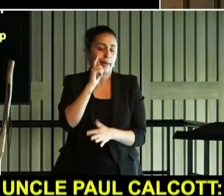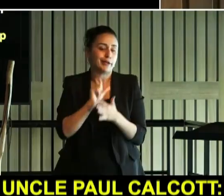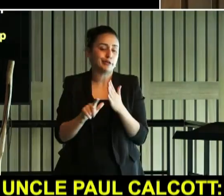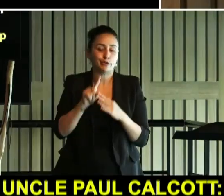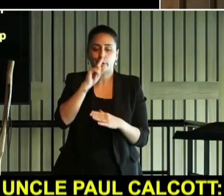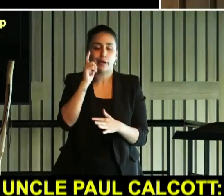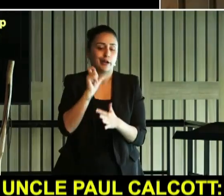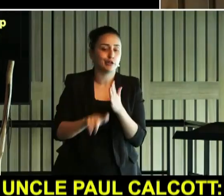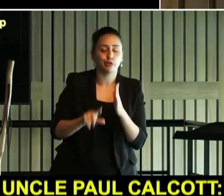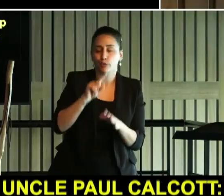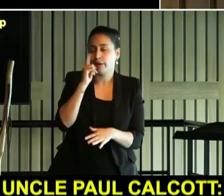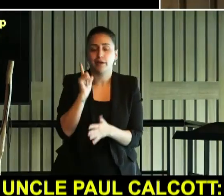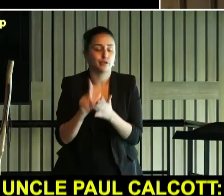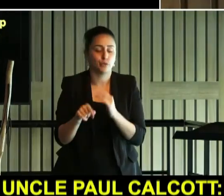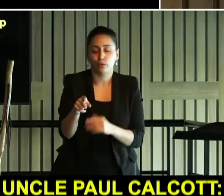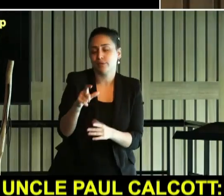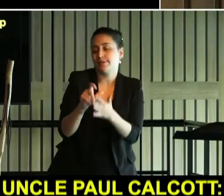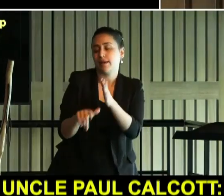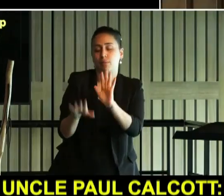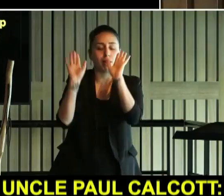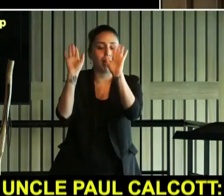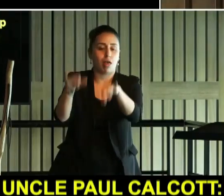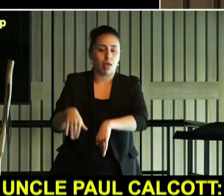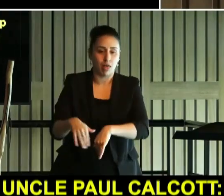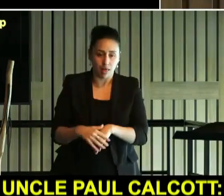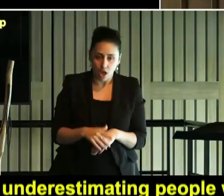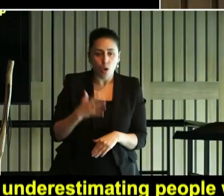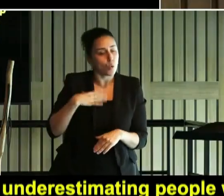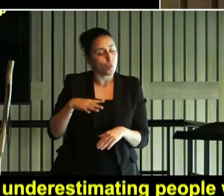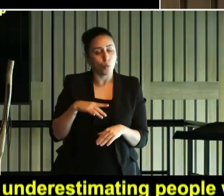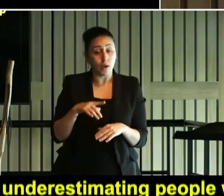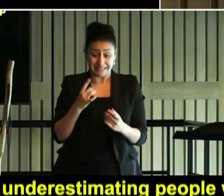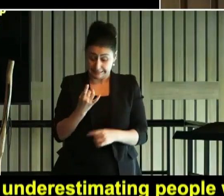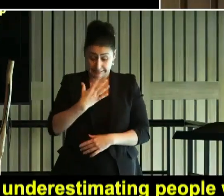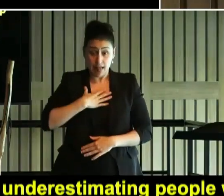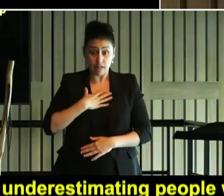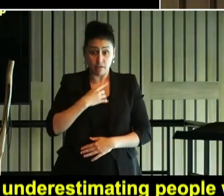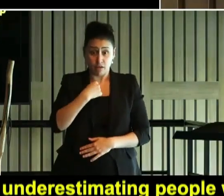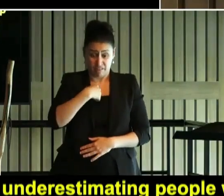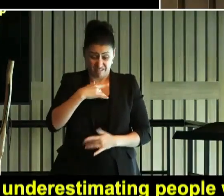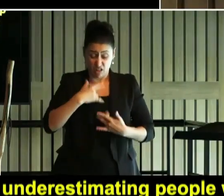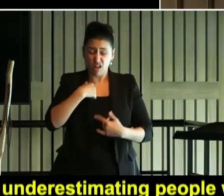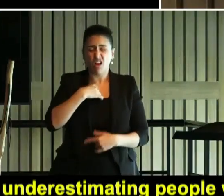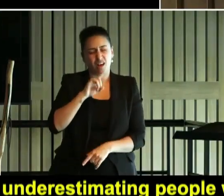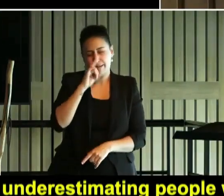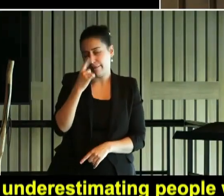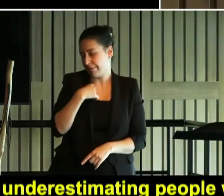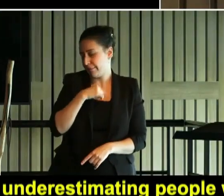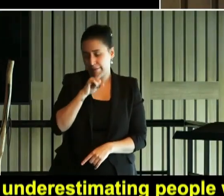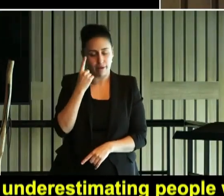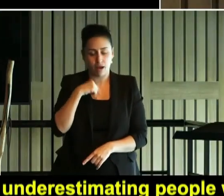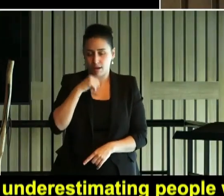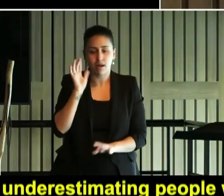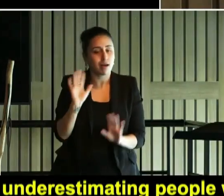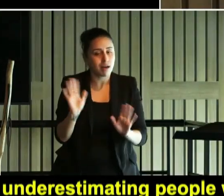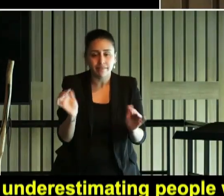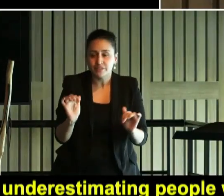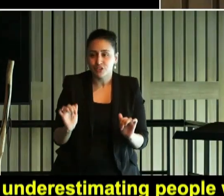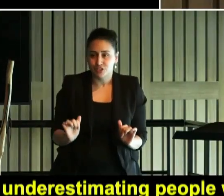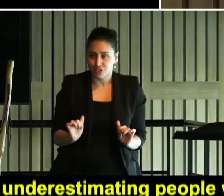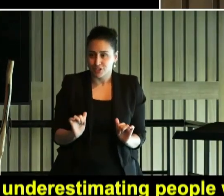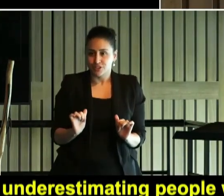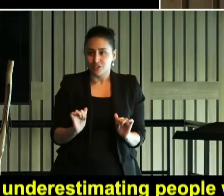can do. And as people with disabilities, we need to stop underestimating ourselves as well for what we can do. We often see in a lot of